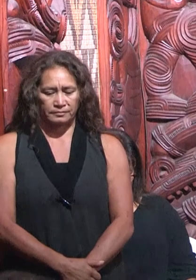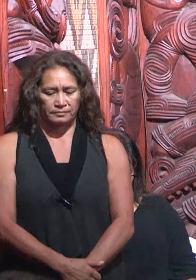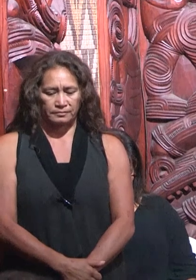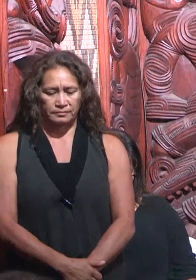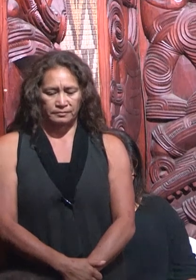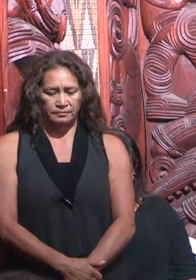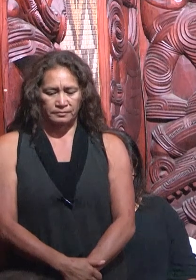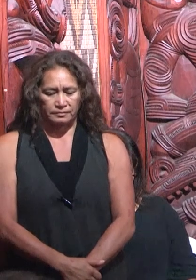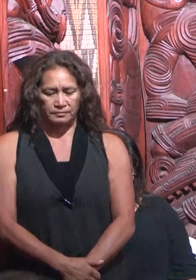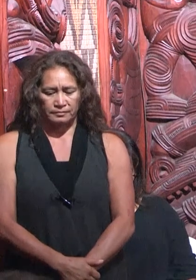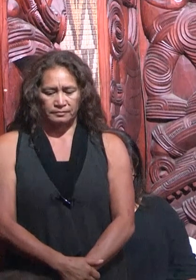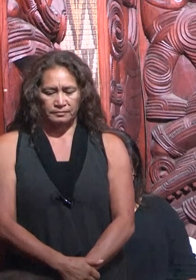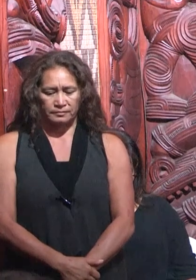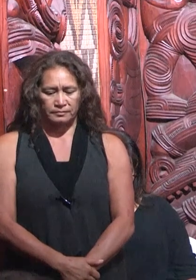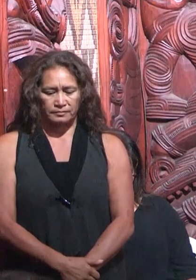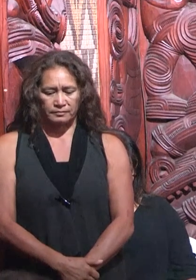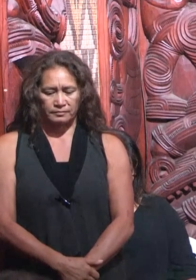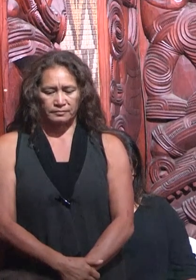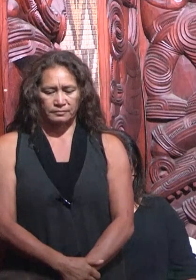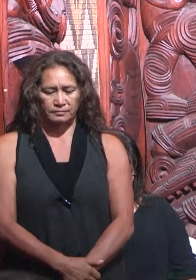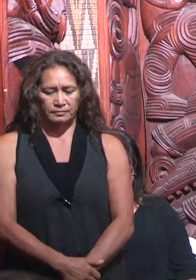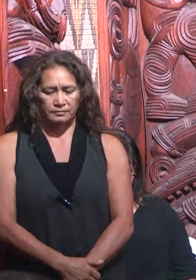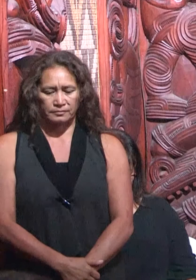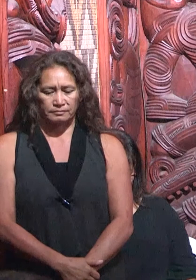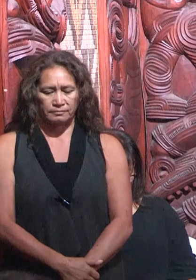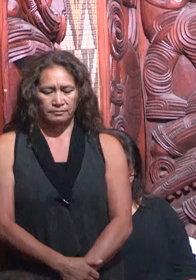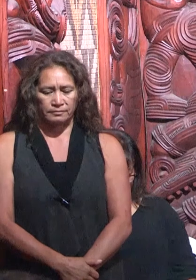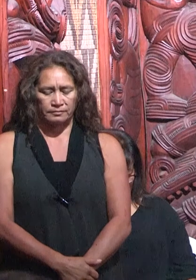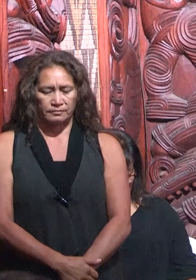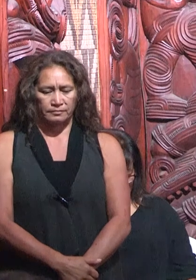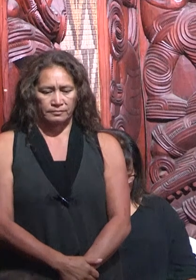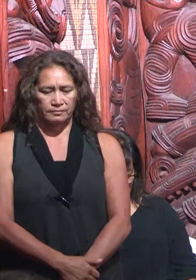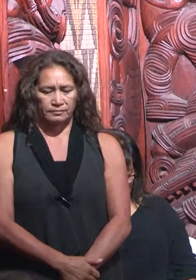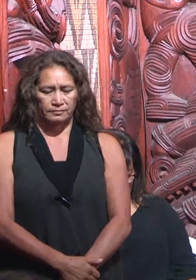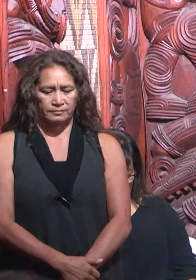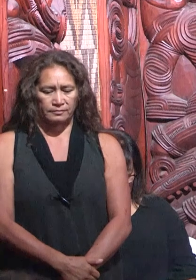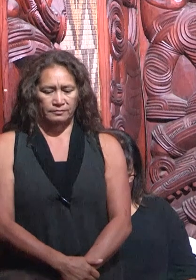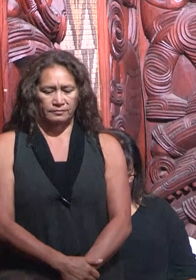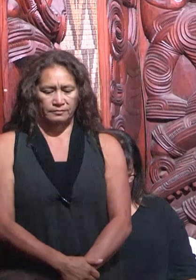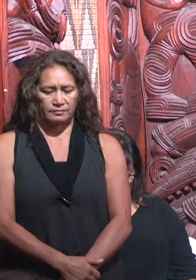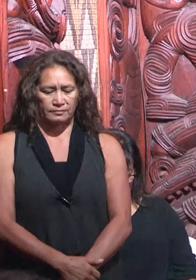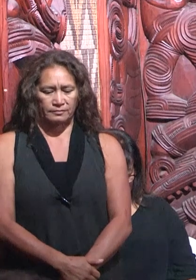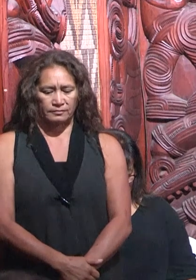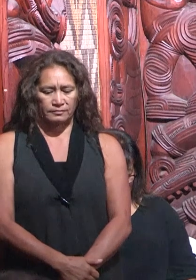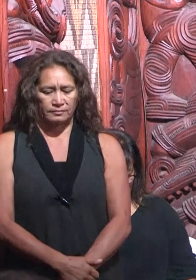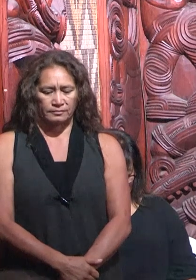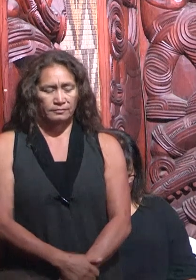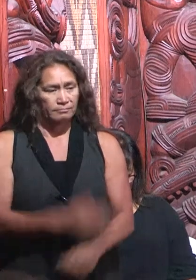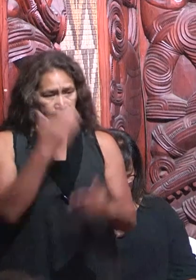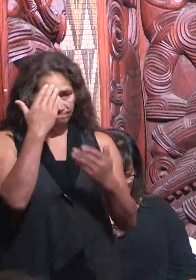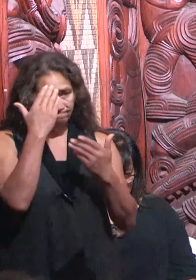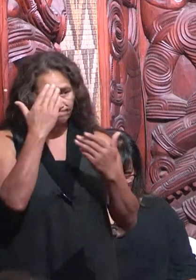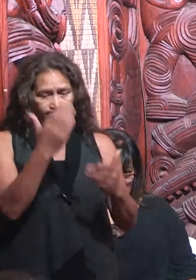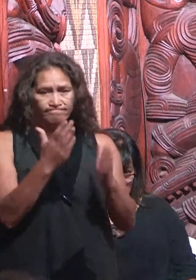E eiki o ku mau kole atu ki he a Fiona, ke ke kaumo ahi e he kautaki o I pureanga. I he pale mia, Right Honourable